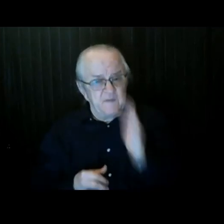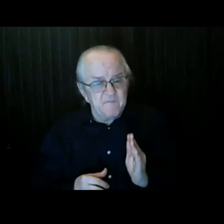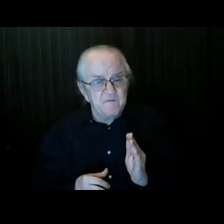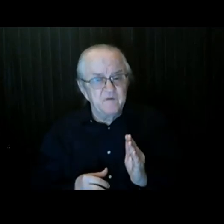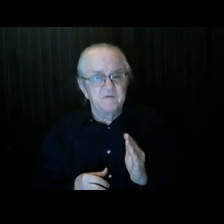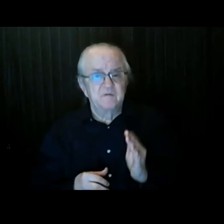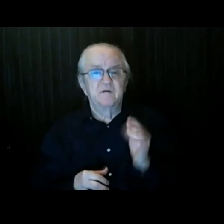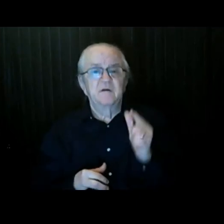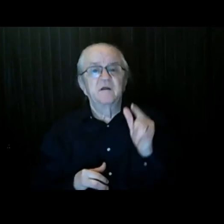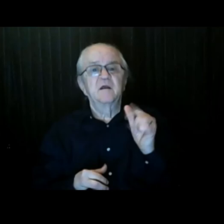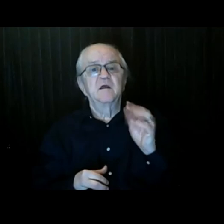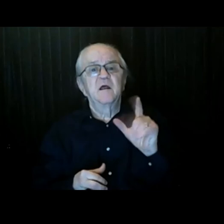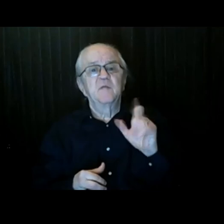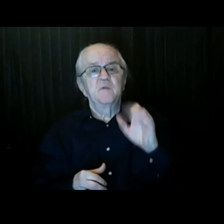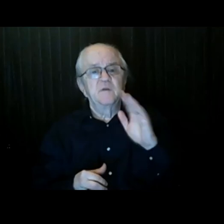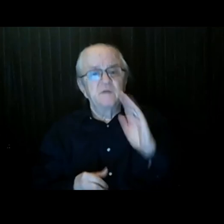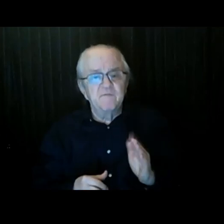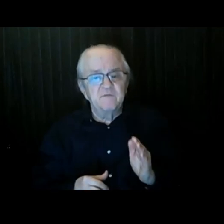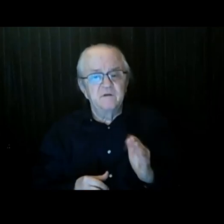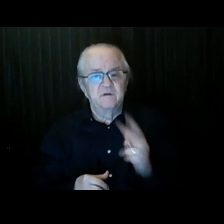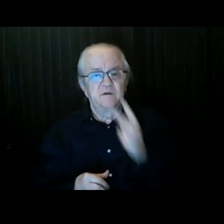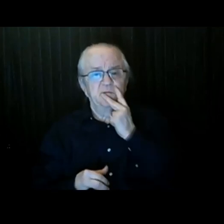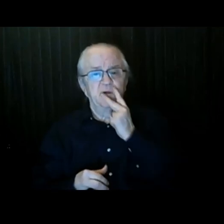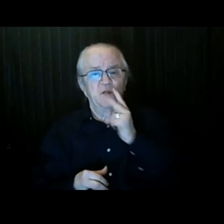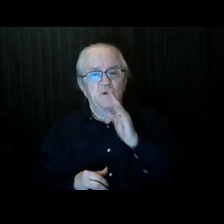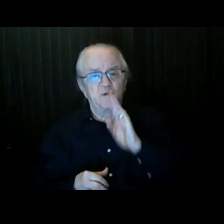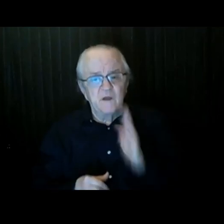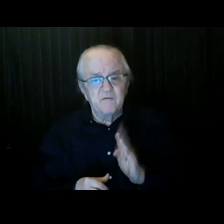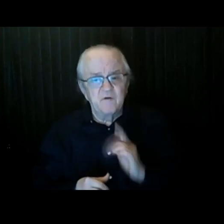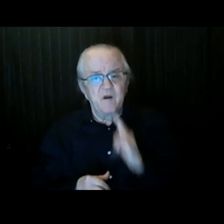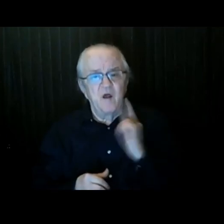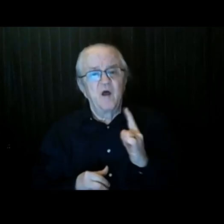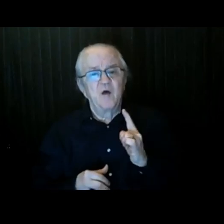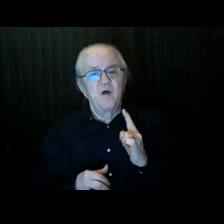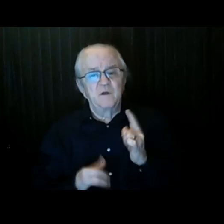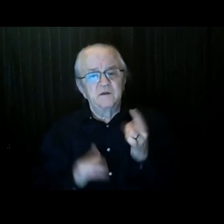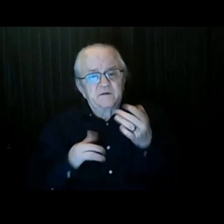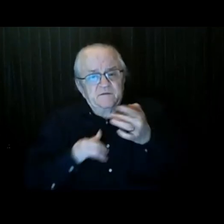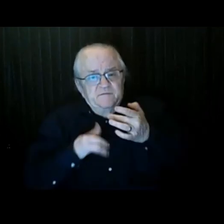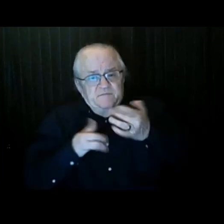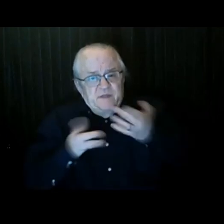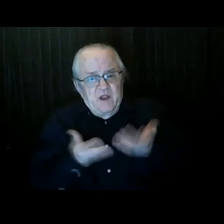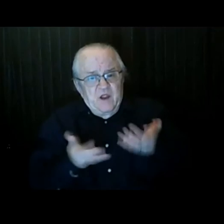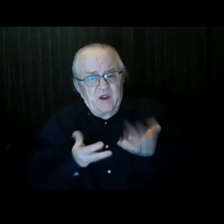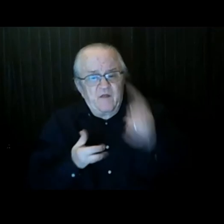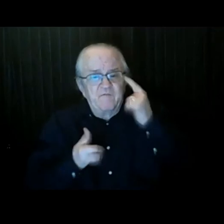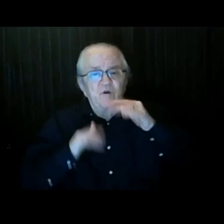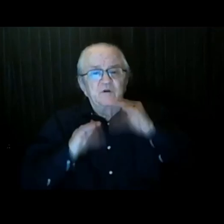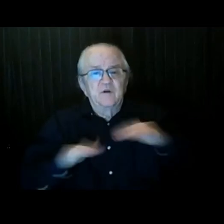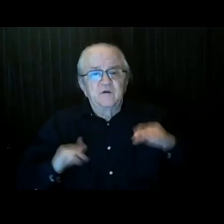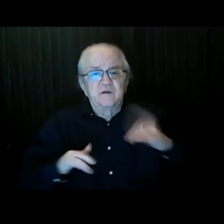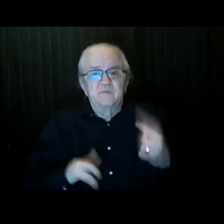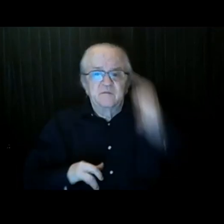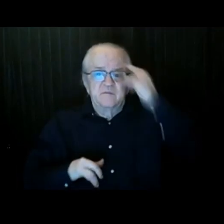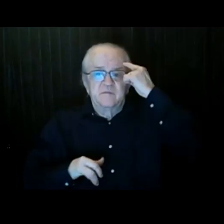smoke, and to always be there for my children. There was a little thing in my head that popped in that said, maybe there